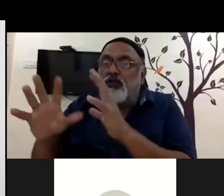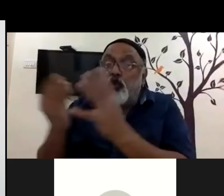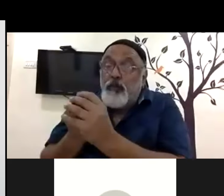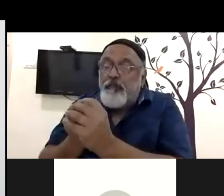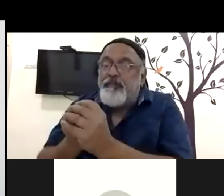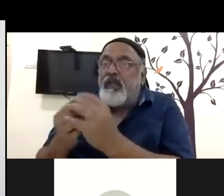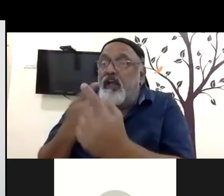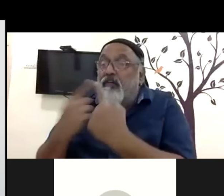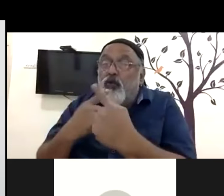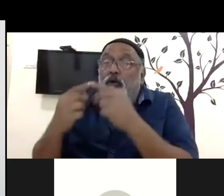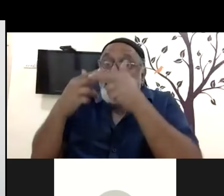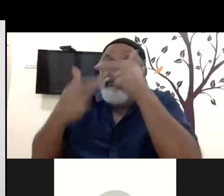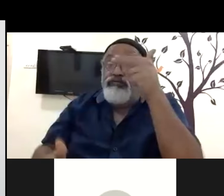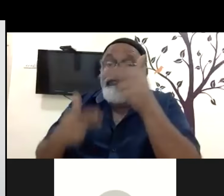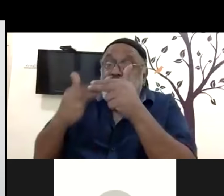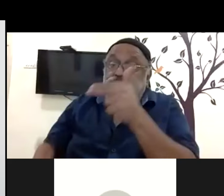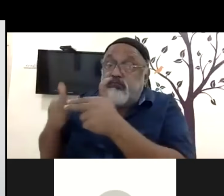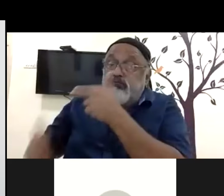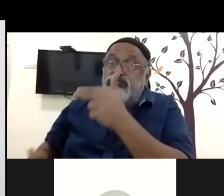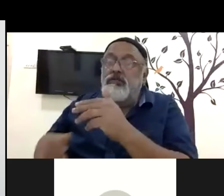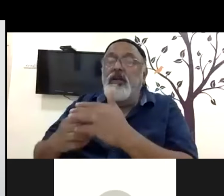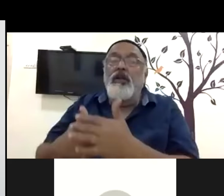interviews and get detailed